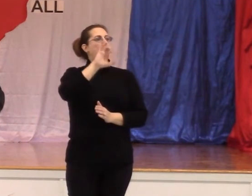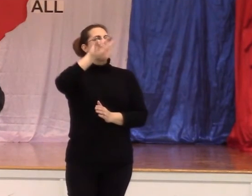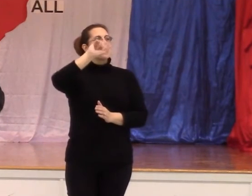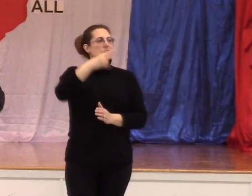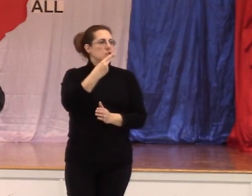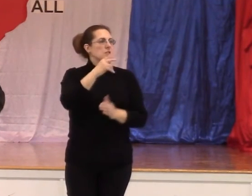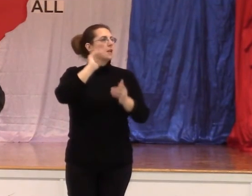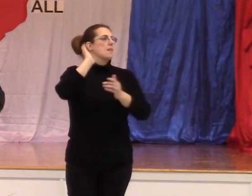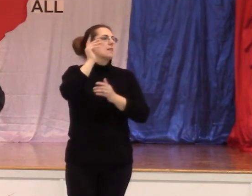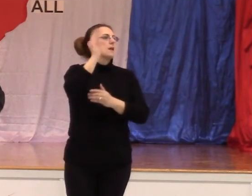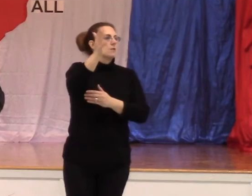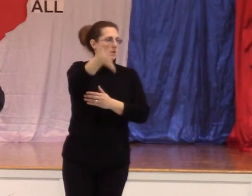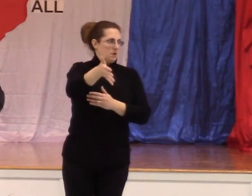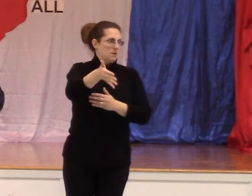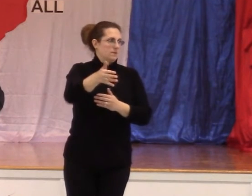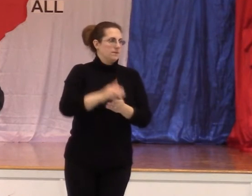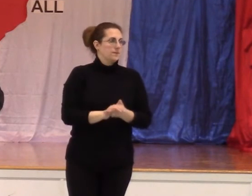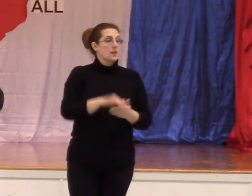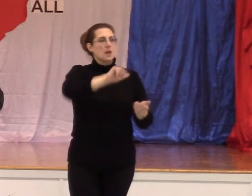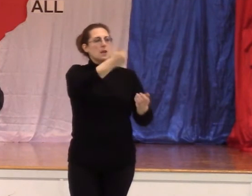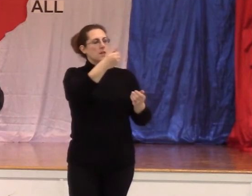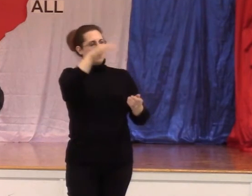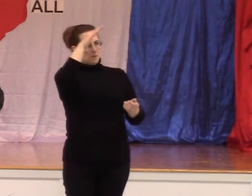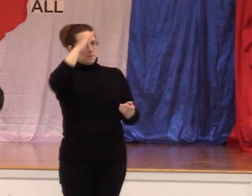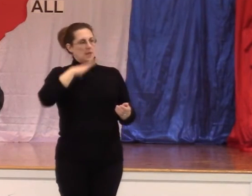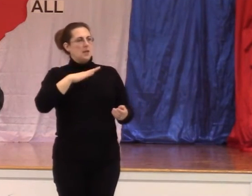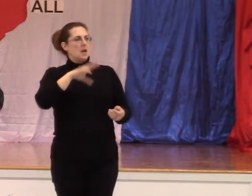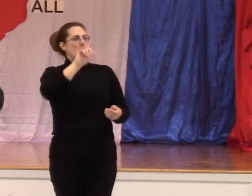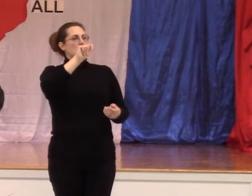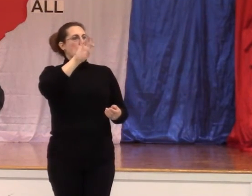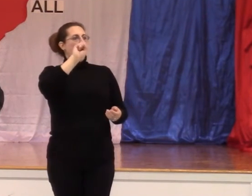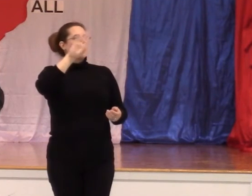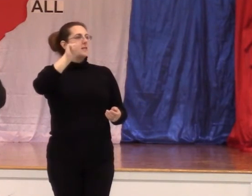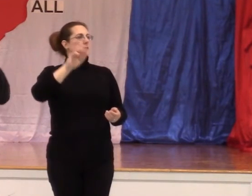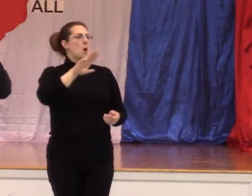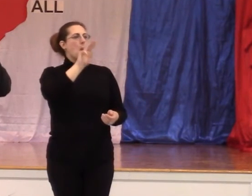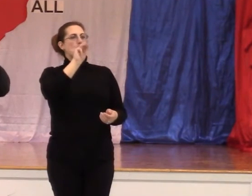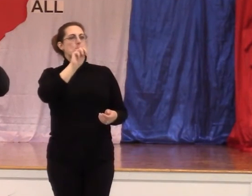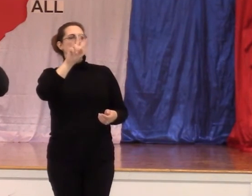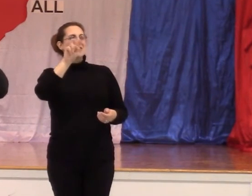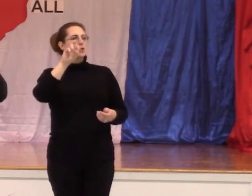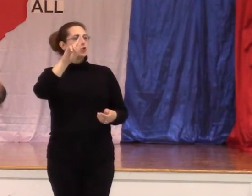So we'll move on to the next one, which is a guy named Thomas Münster, all right? Münster